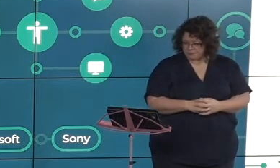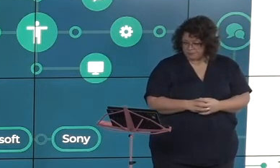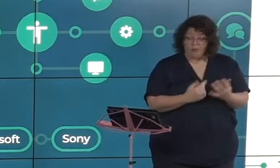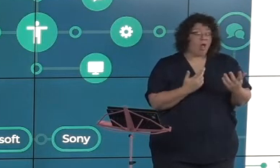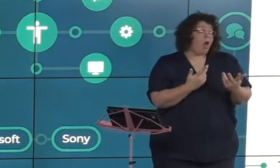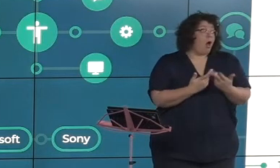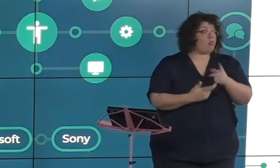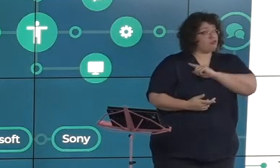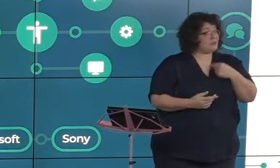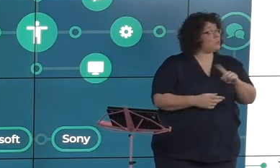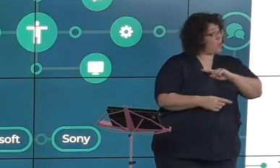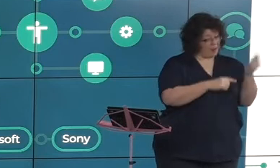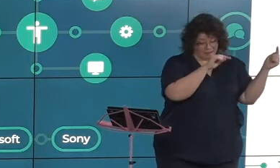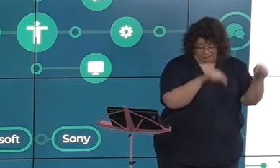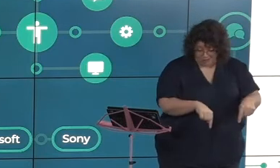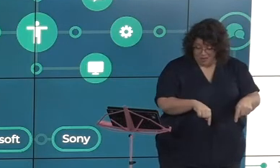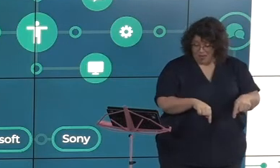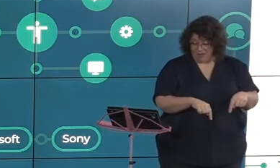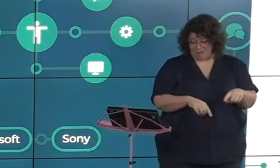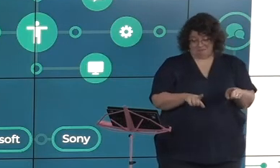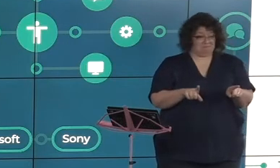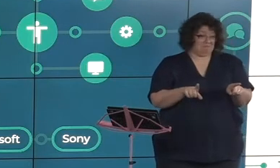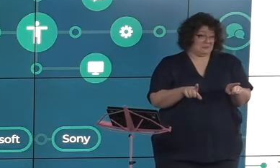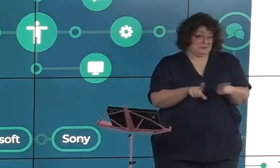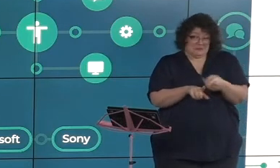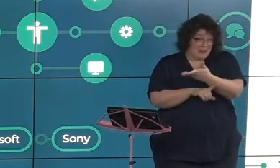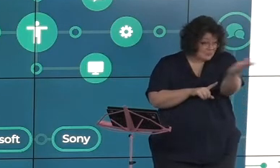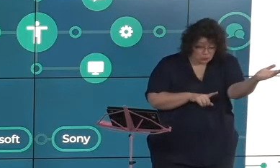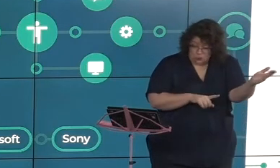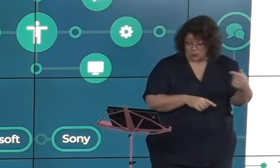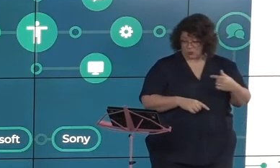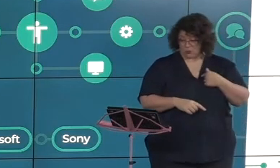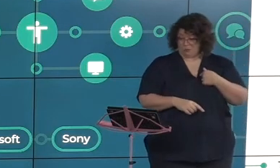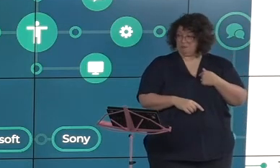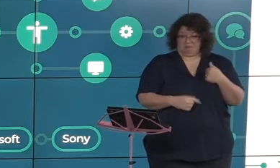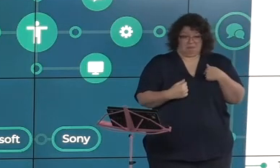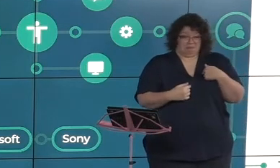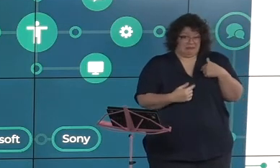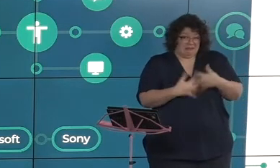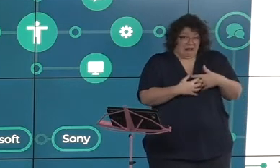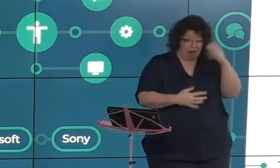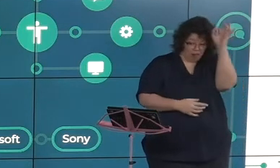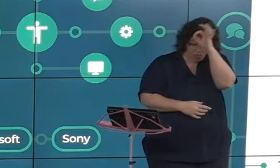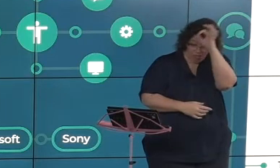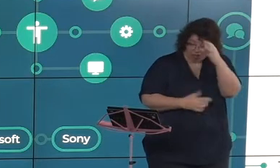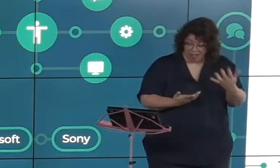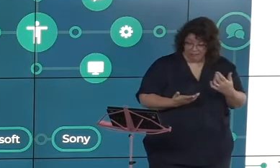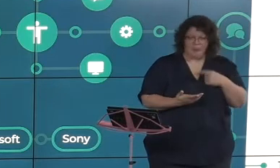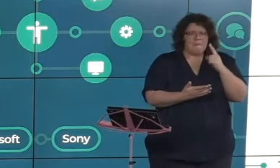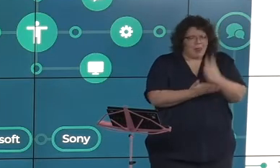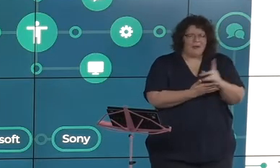where we are all equally unique and valuable, where I believe that we could eradicate exclusion with inclusive